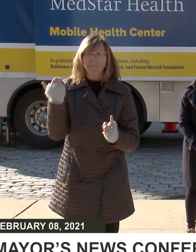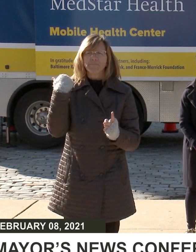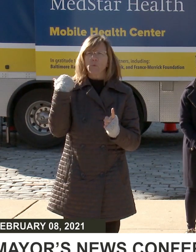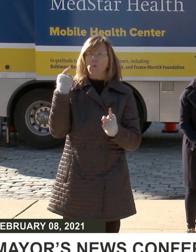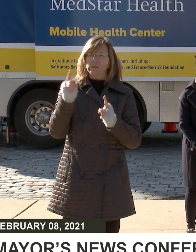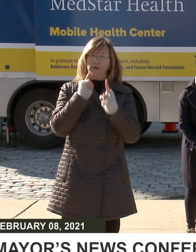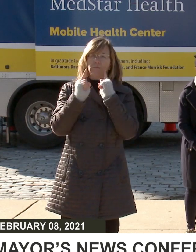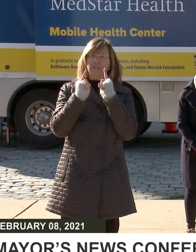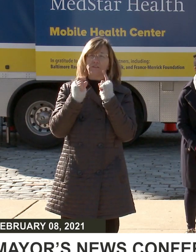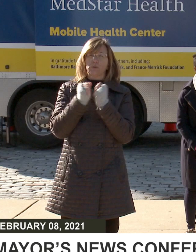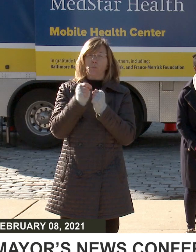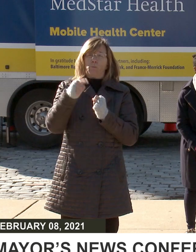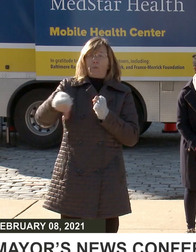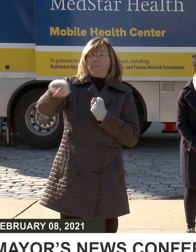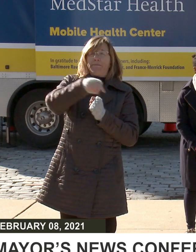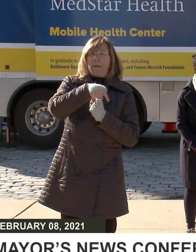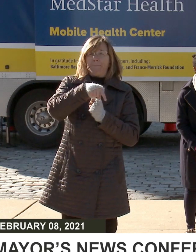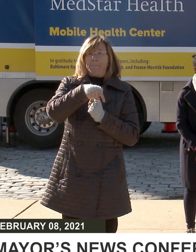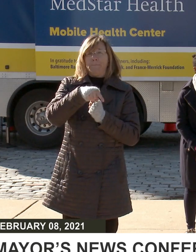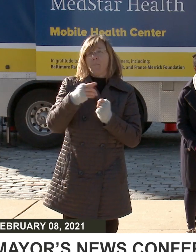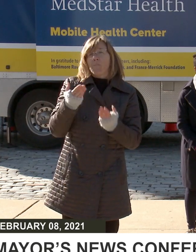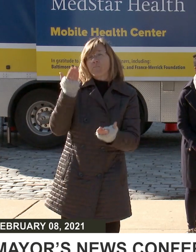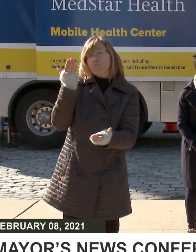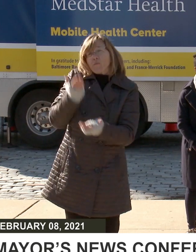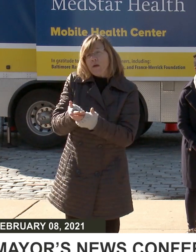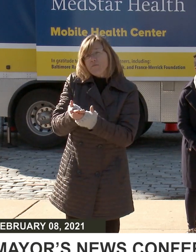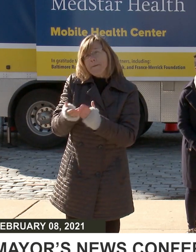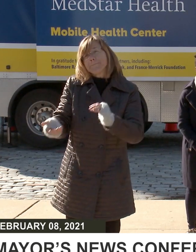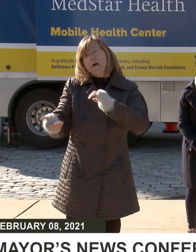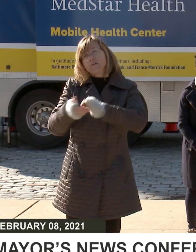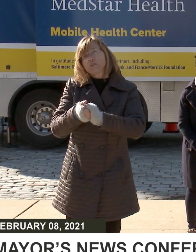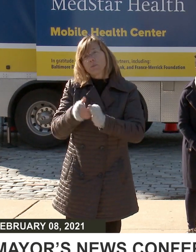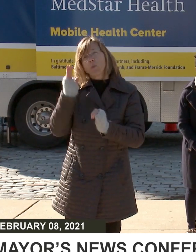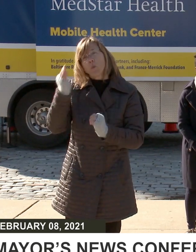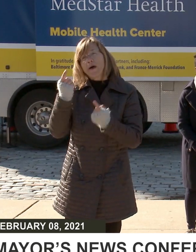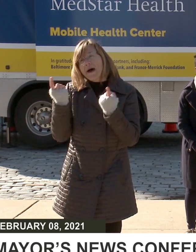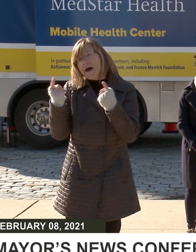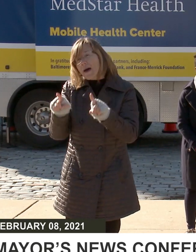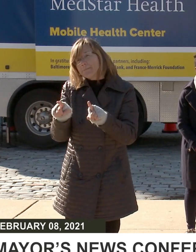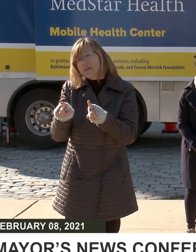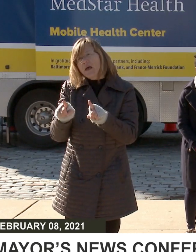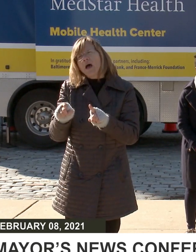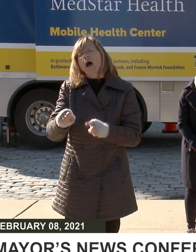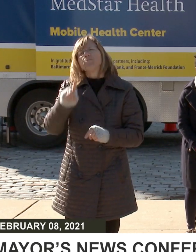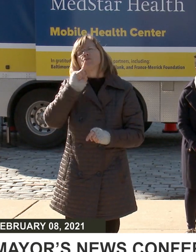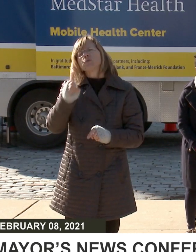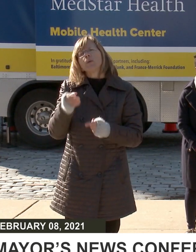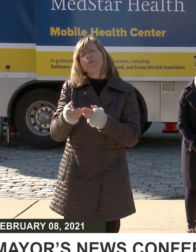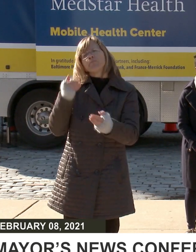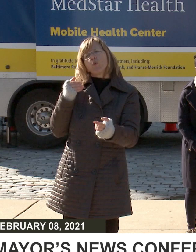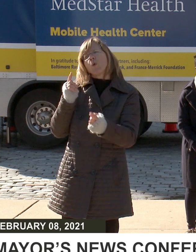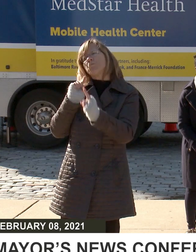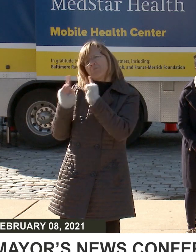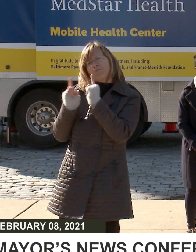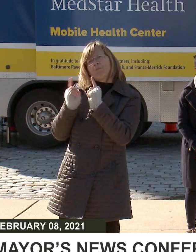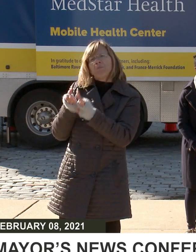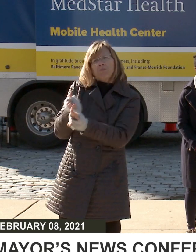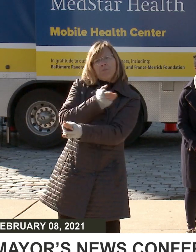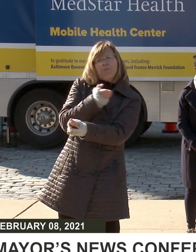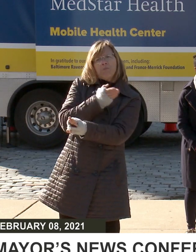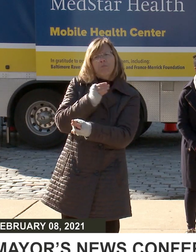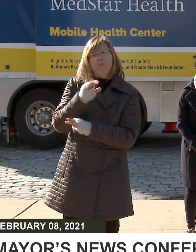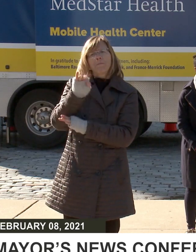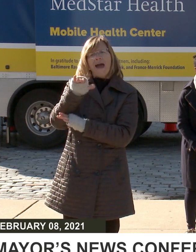Johnson that would sort of indicate a partnership like that is likely to take place. Obviously, I'm sure there have been prior conversations about emergent biosolutions and stuff like that,